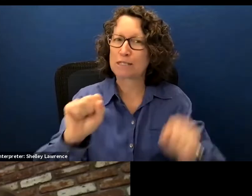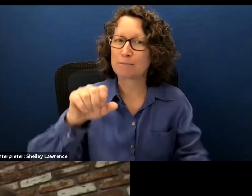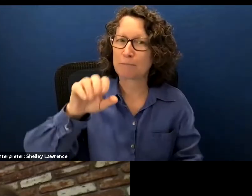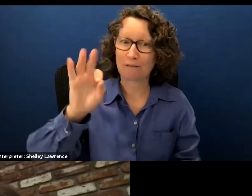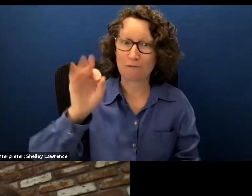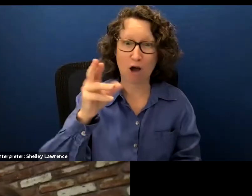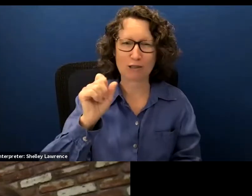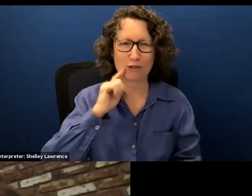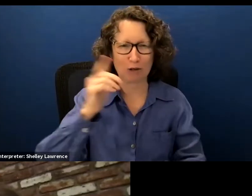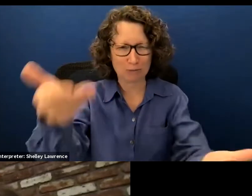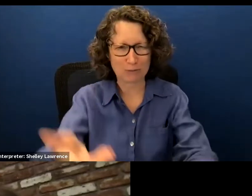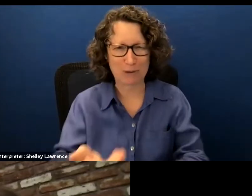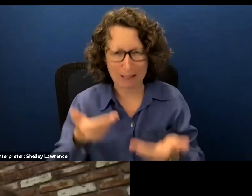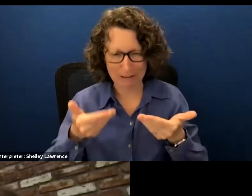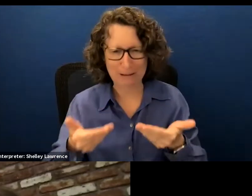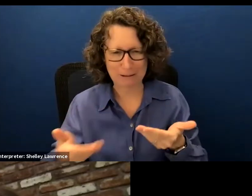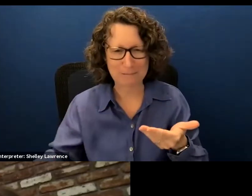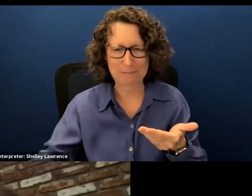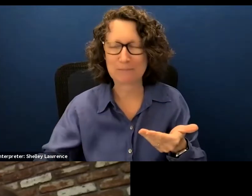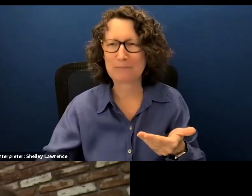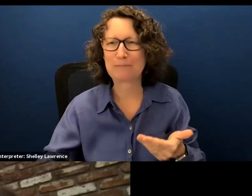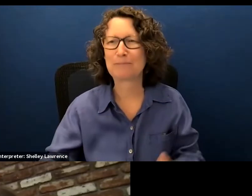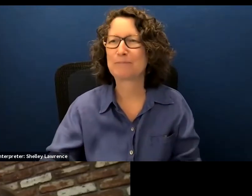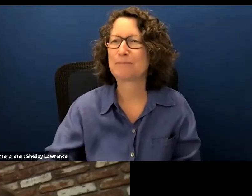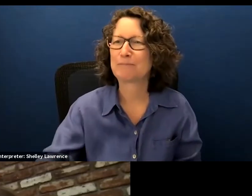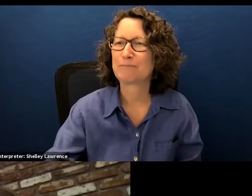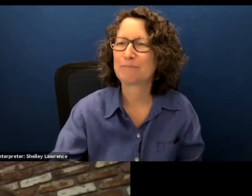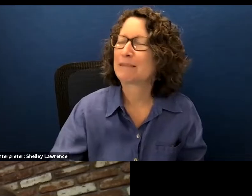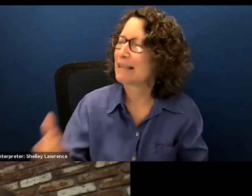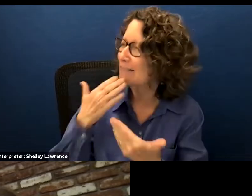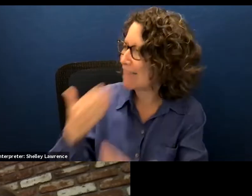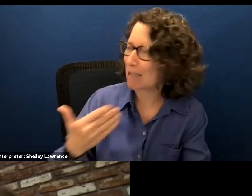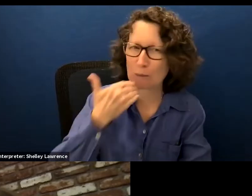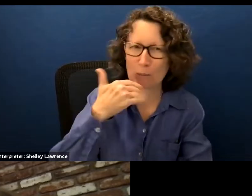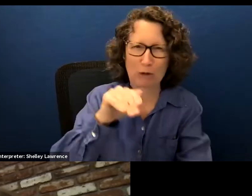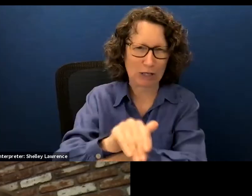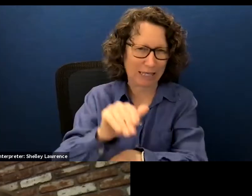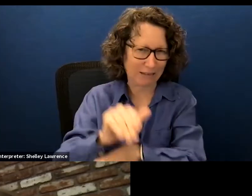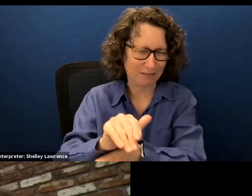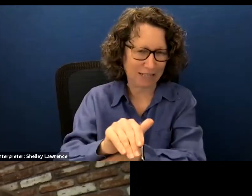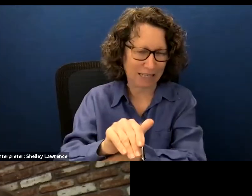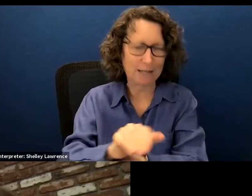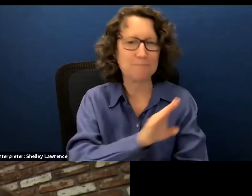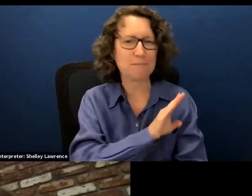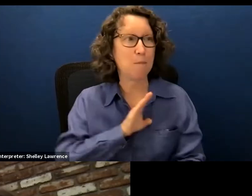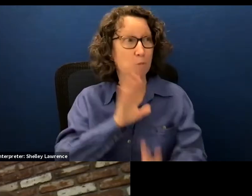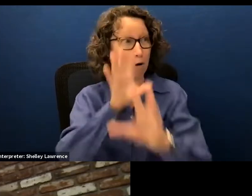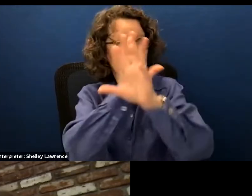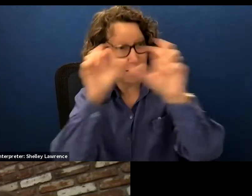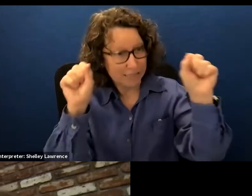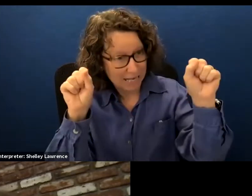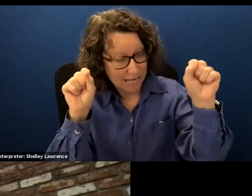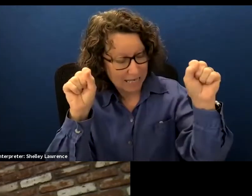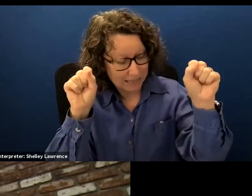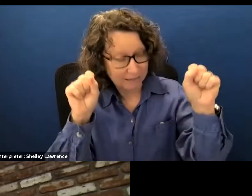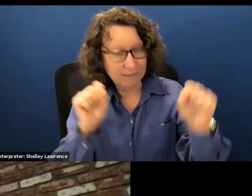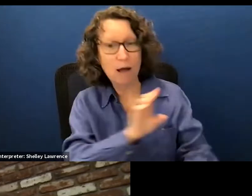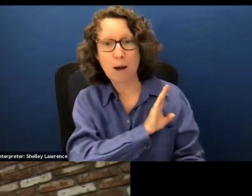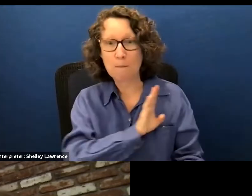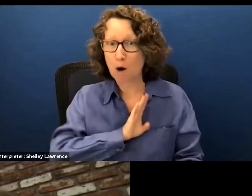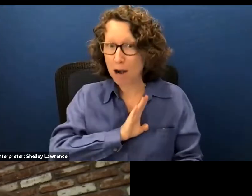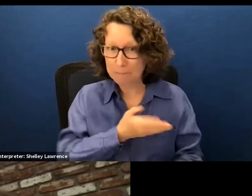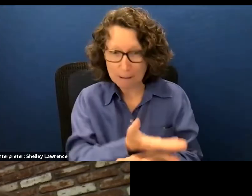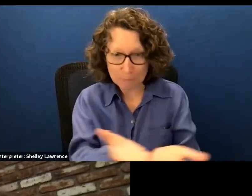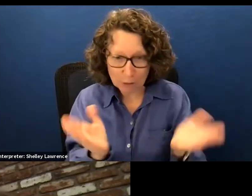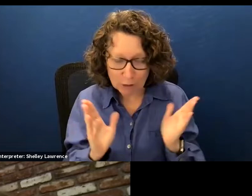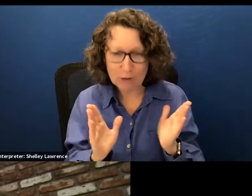Foster. Welcome. Thank you. Good evening. Board President Munoz, board members,